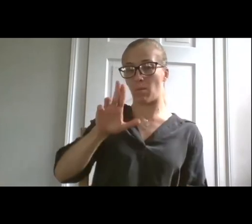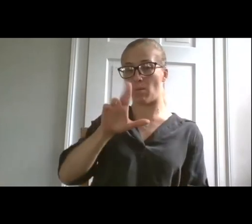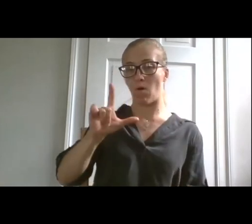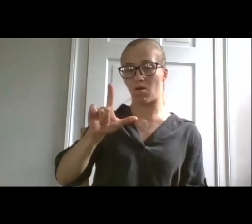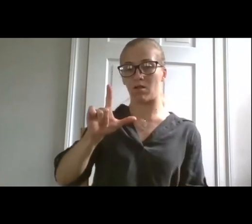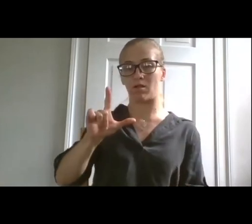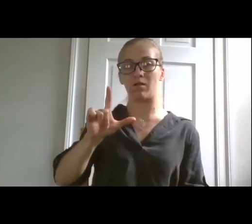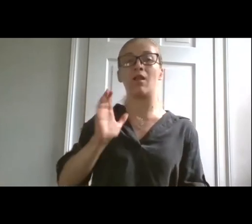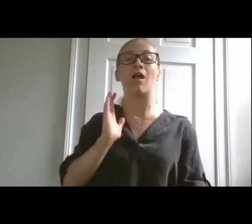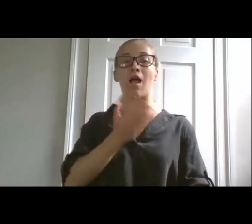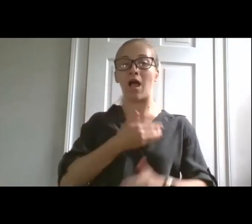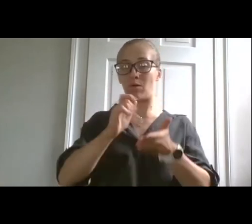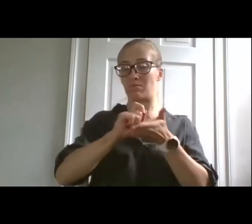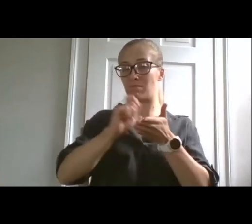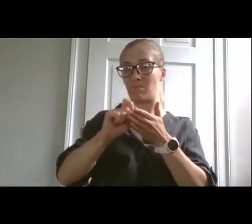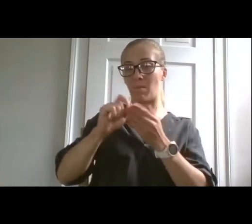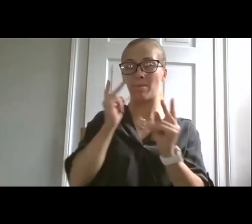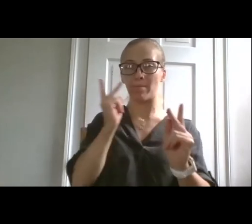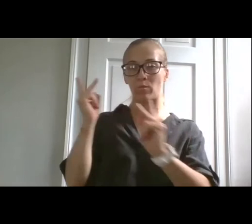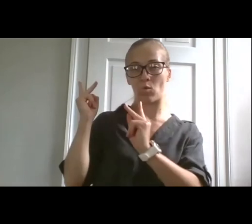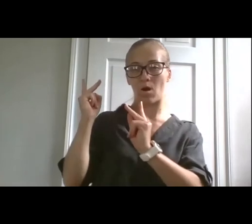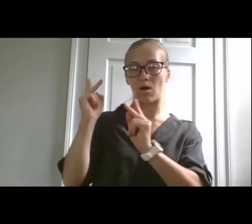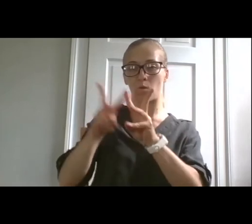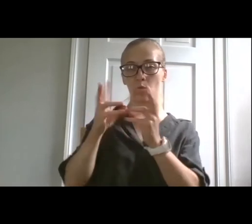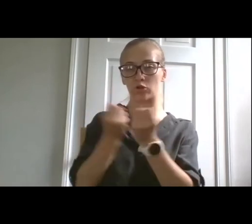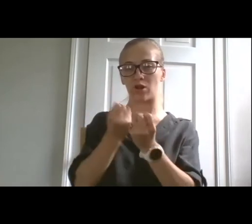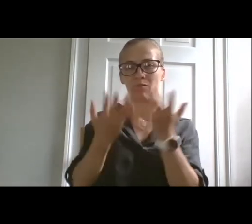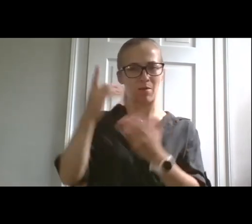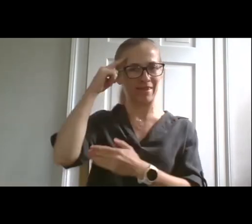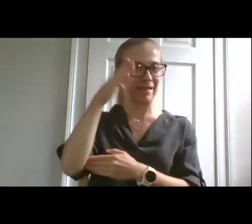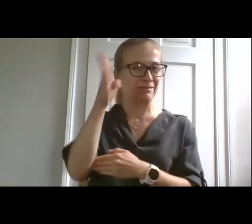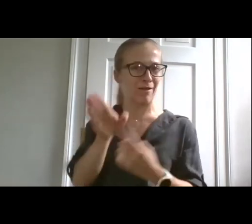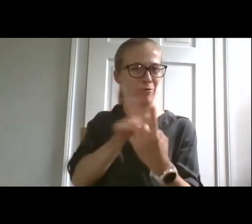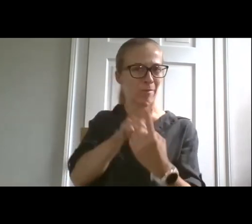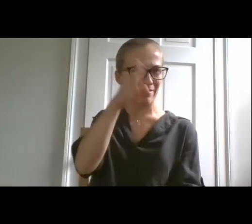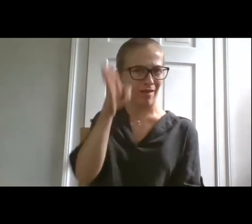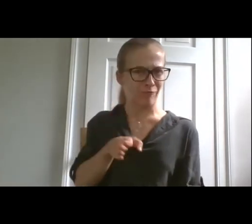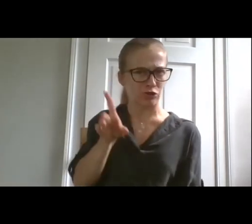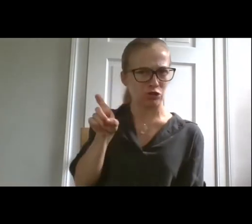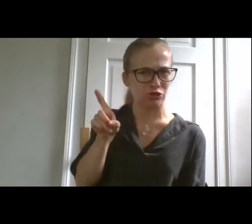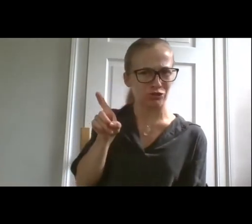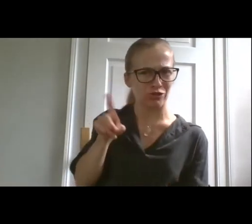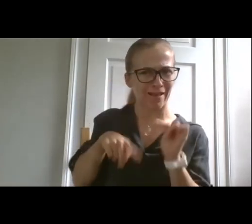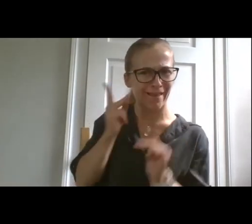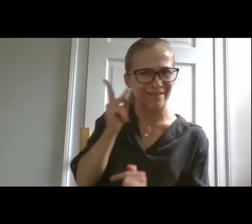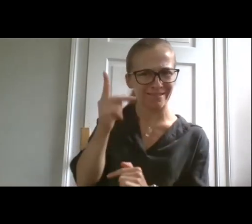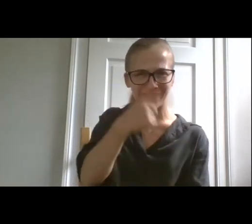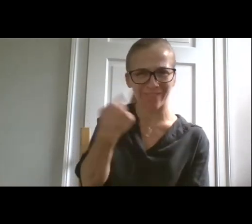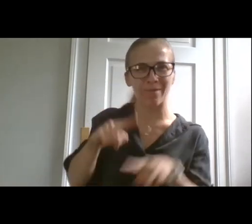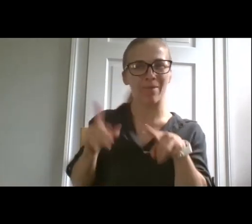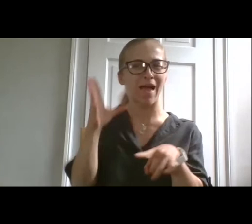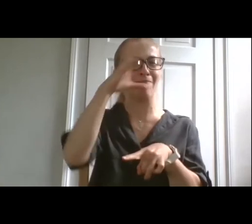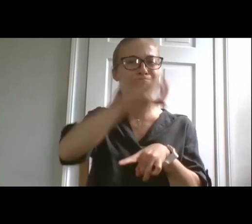our memoir workshop, probably thinks we've never met. I can't quite see his face, but I'm guessing that's